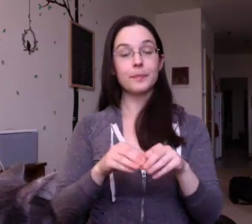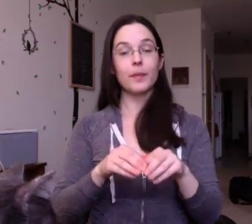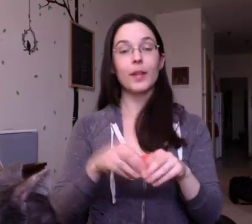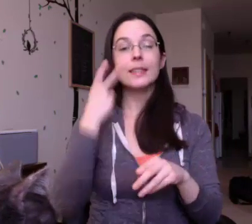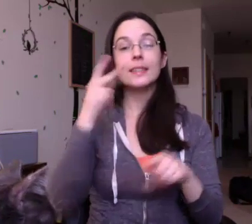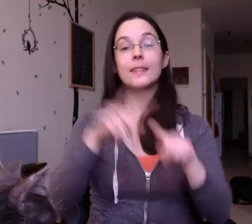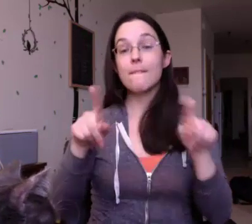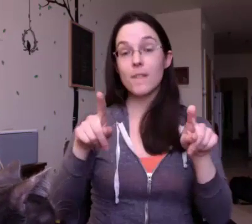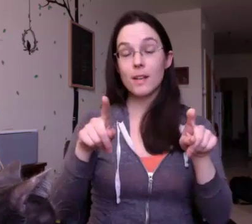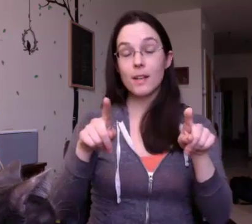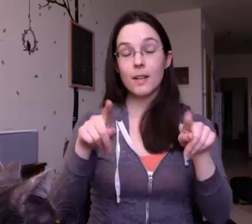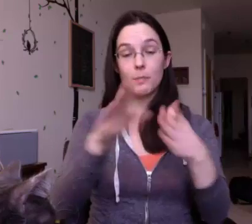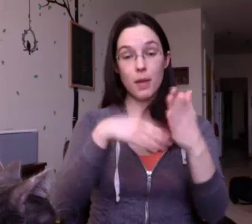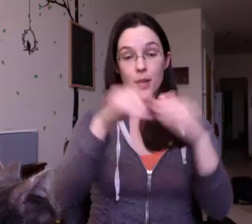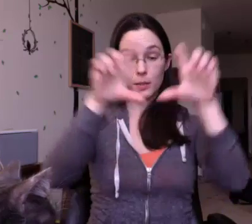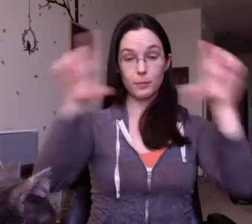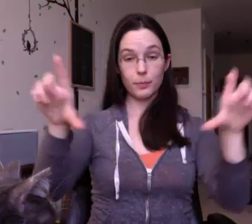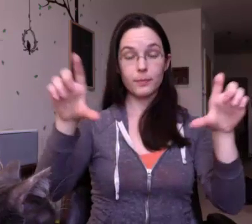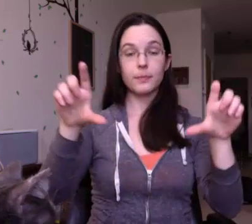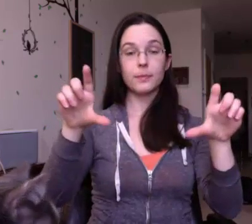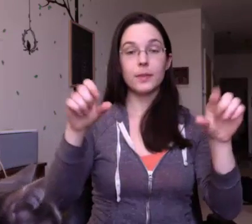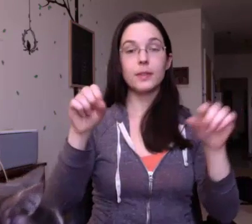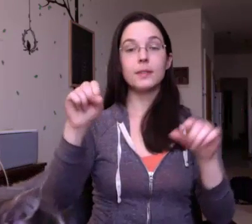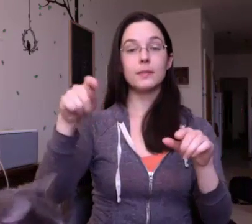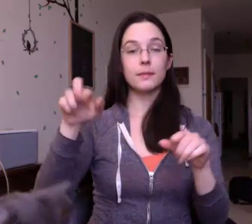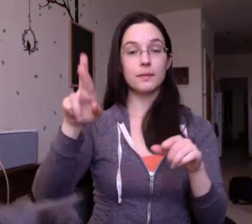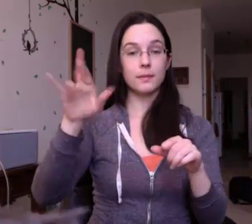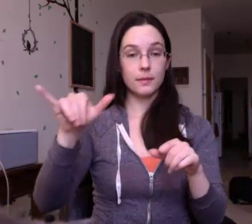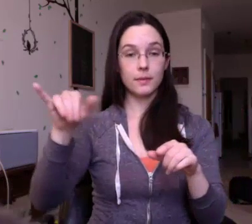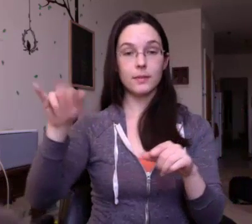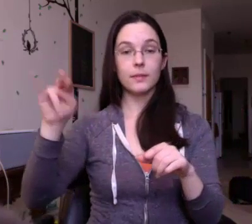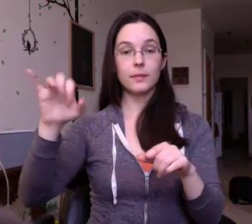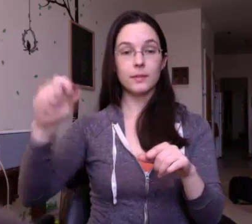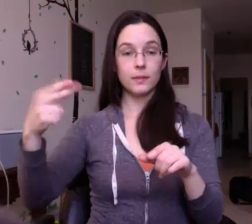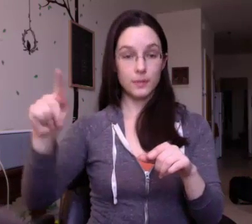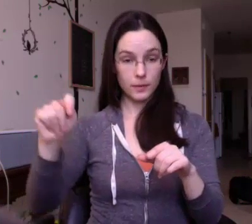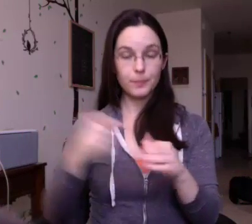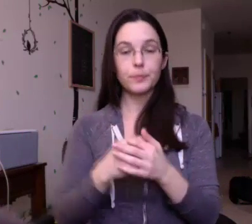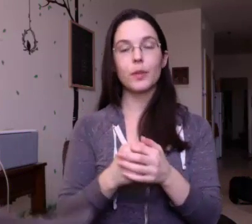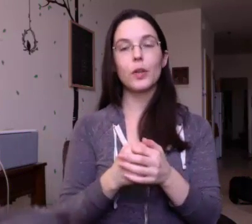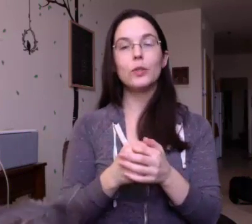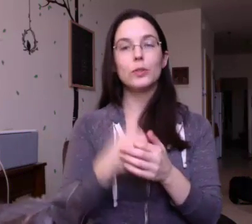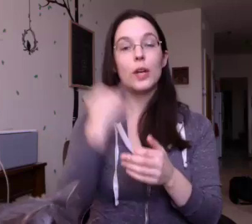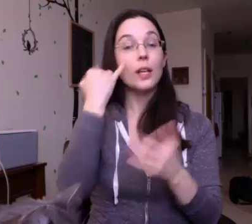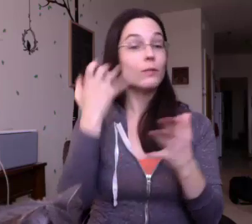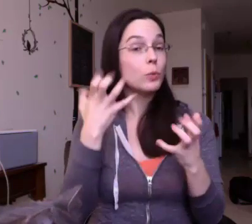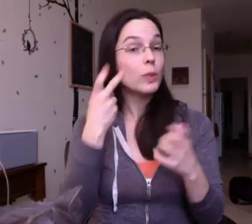the example I showed you was all about finding details. But what if you want to see brushstrokes? And what if you want to see, how Van Gogh actually created this